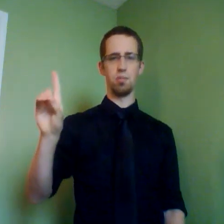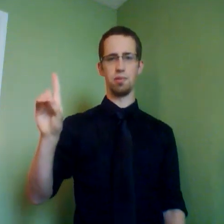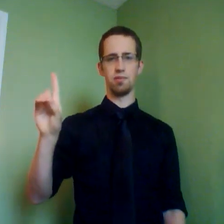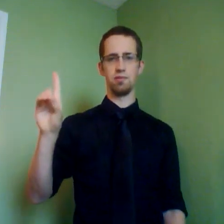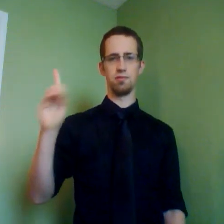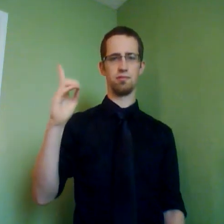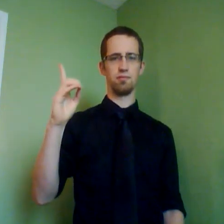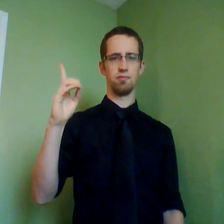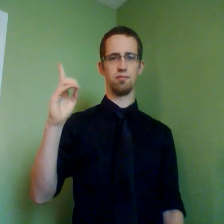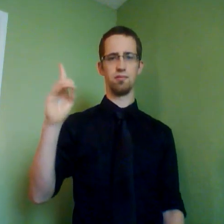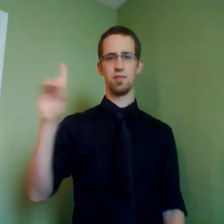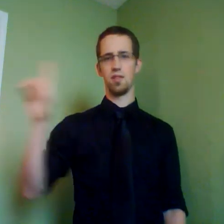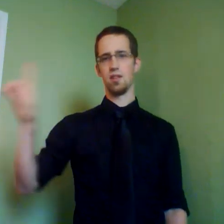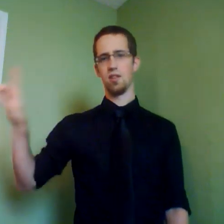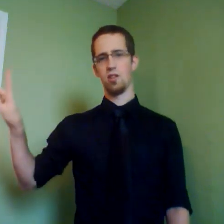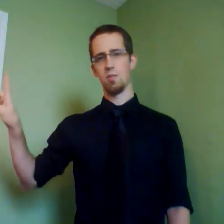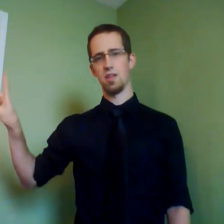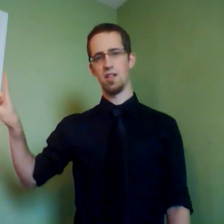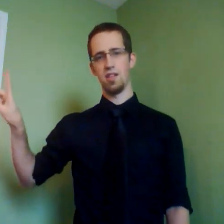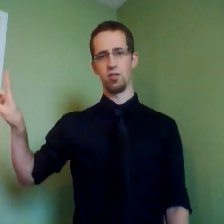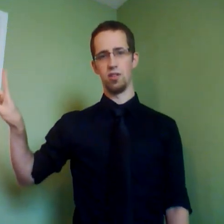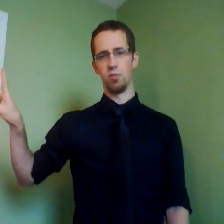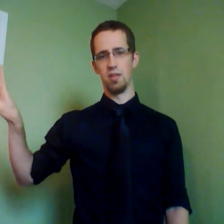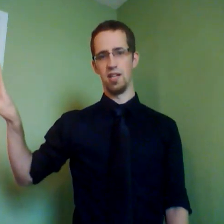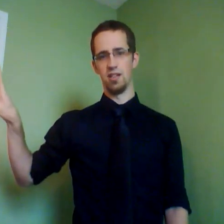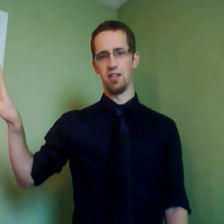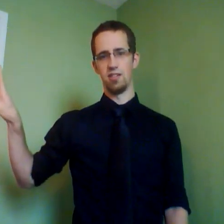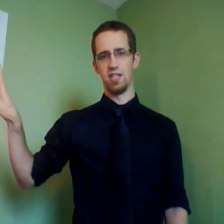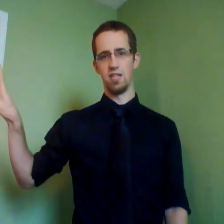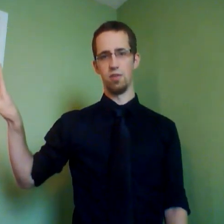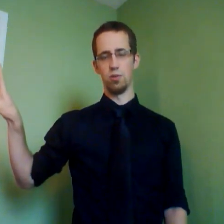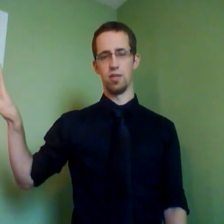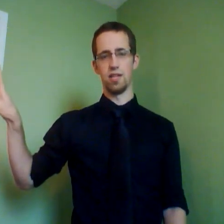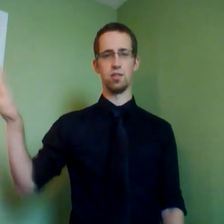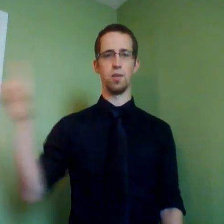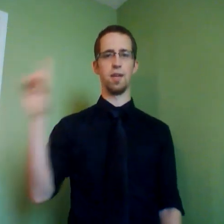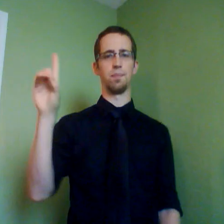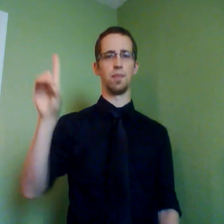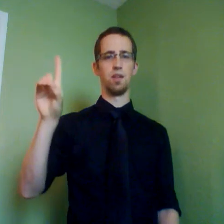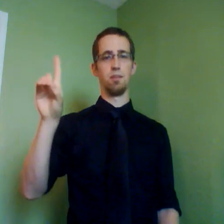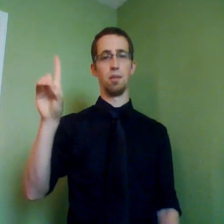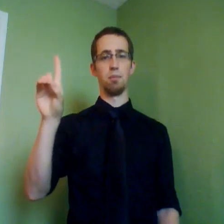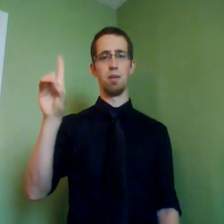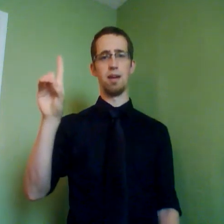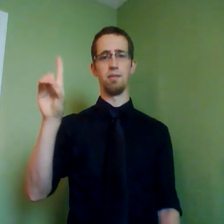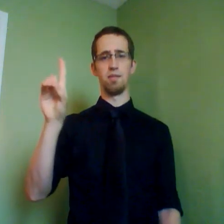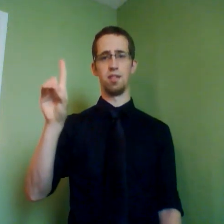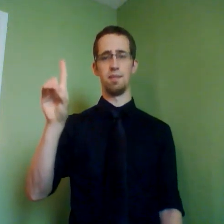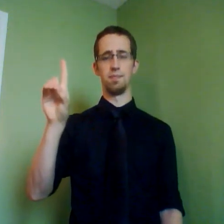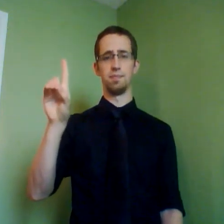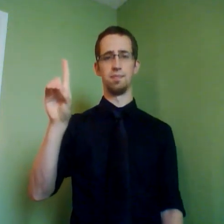up. You might think it looks a little bit like a letter D if you hold it out this way. But palm out, D.